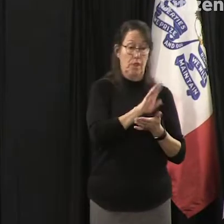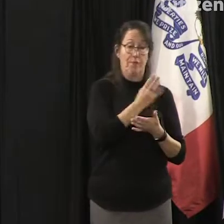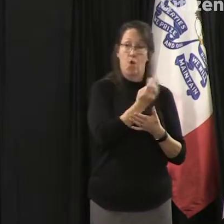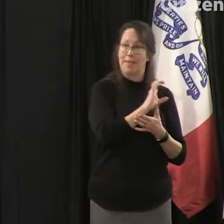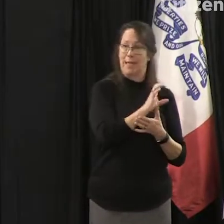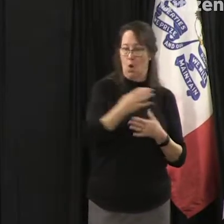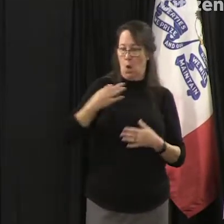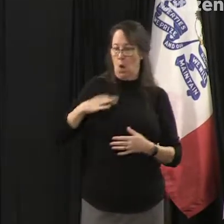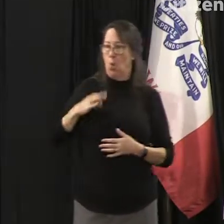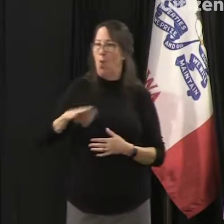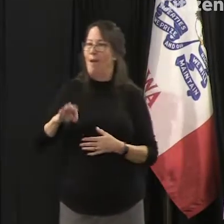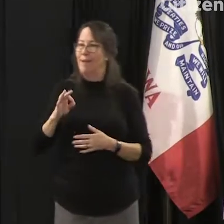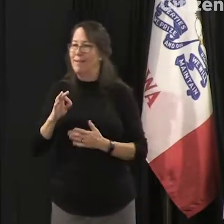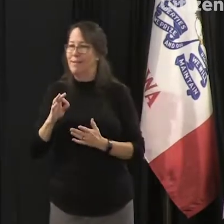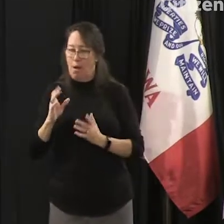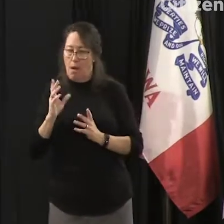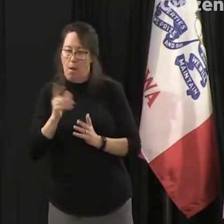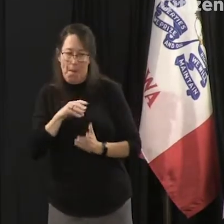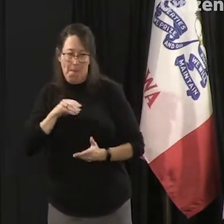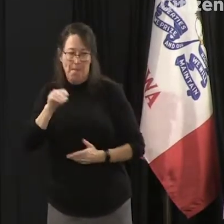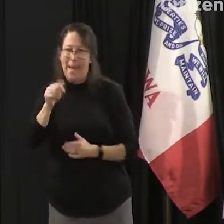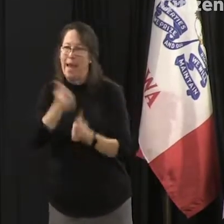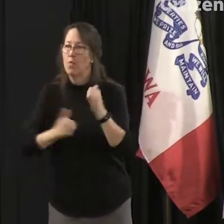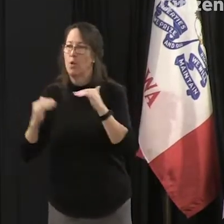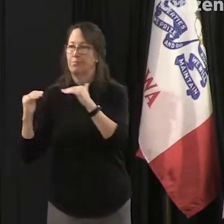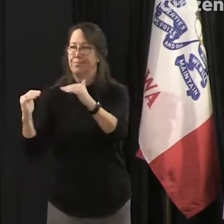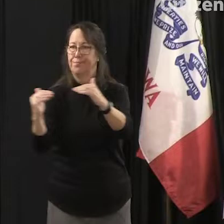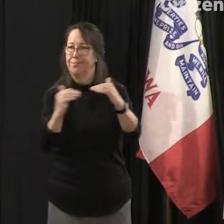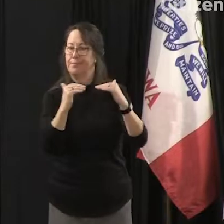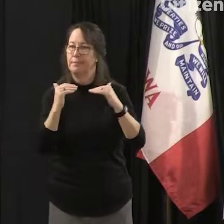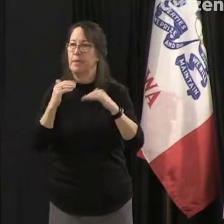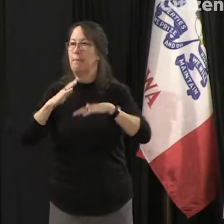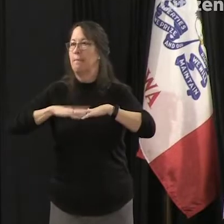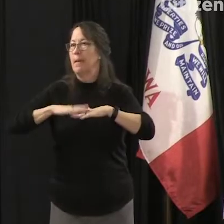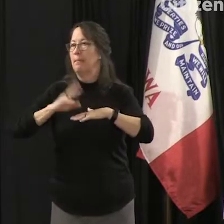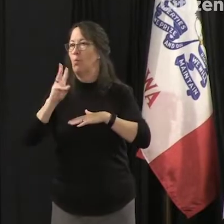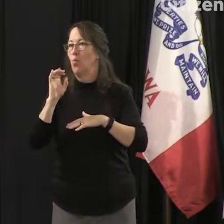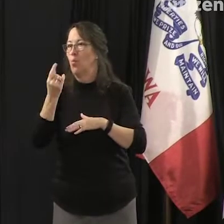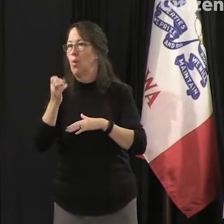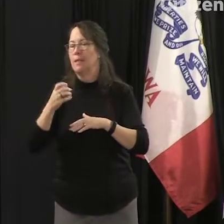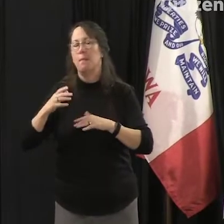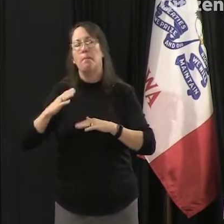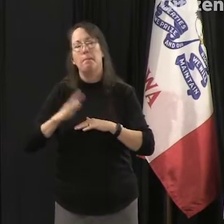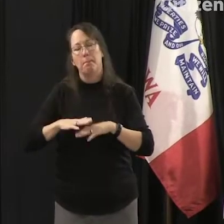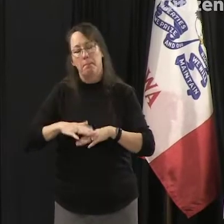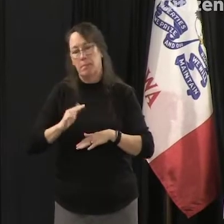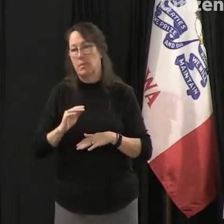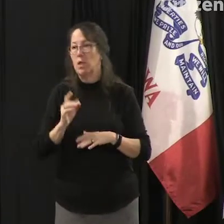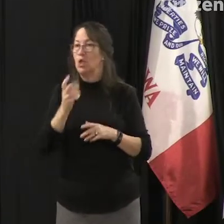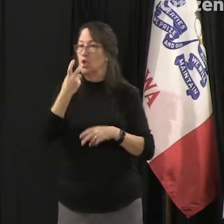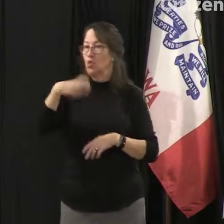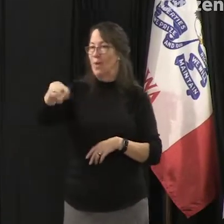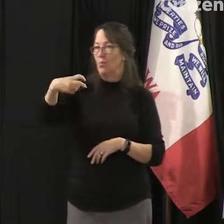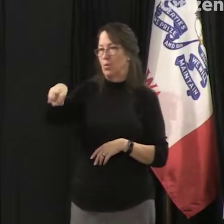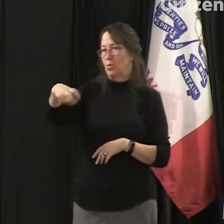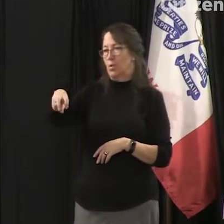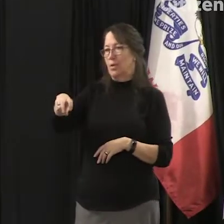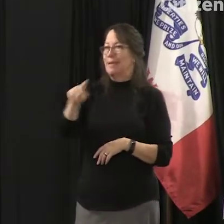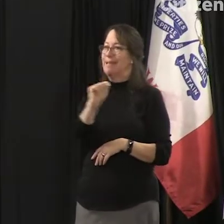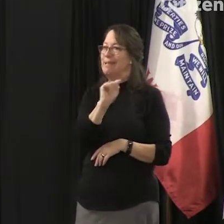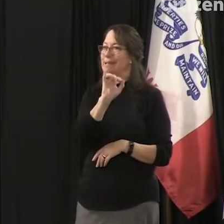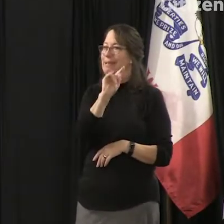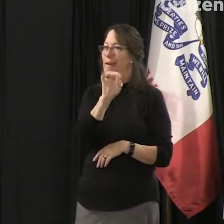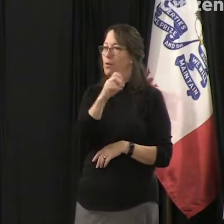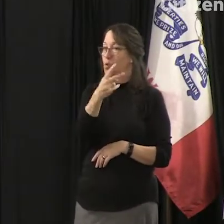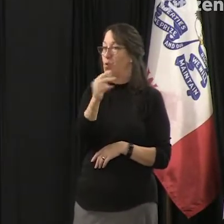give some credits to employers to make sure they pay everyone at least the minimum wage. Transportation. Title II